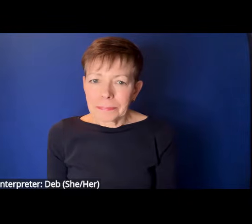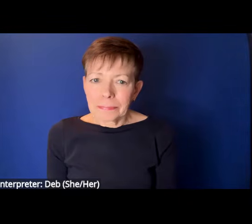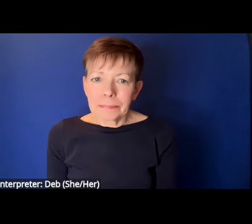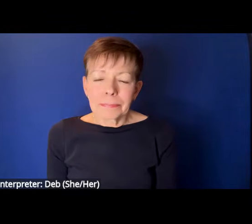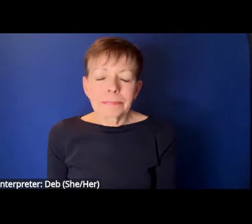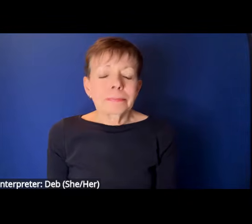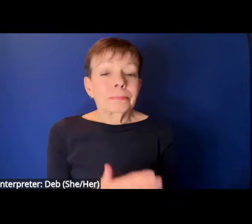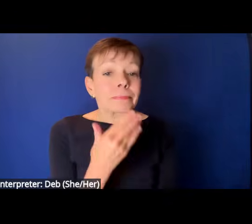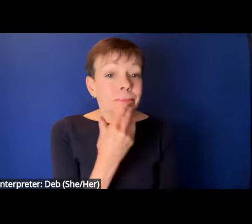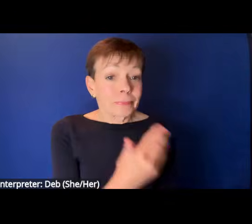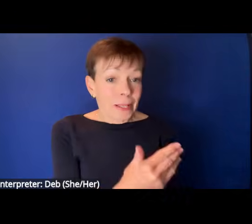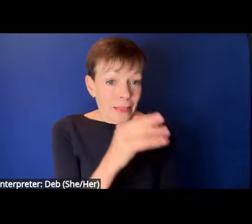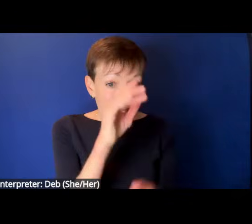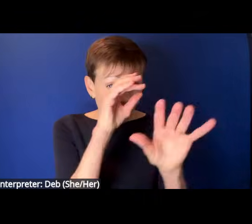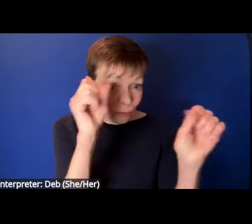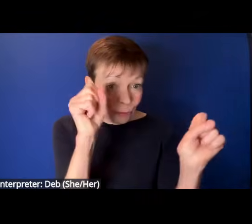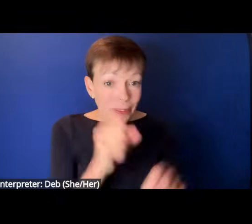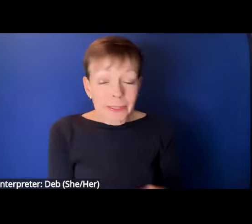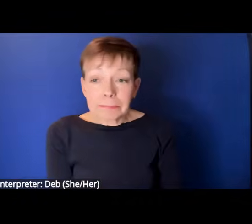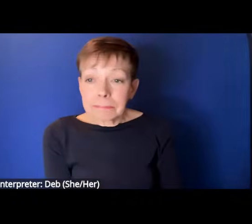Thank you, Associate Superintendent Arts.